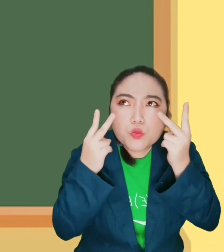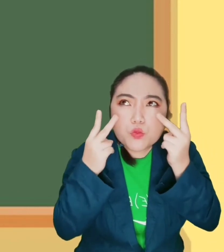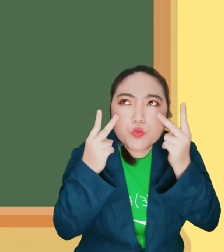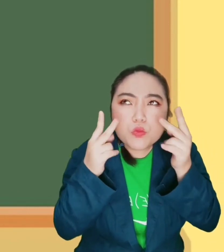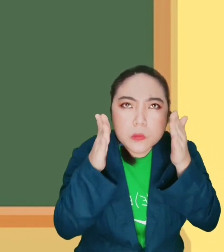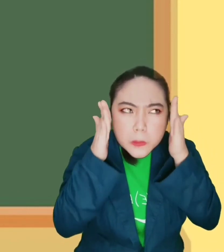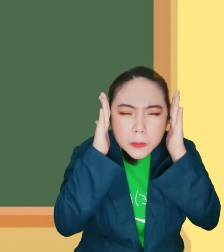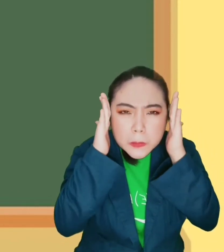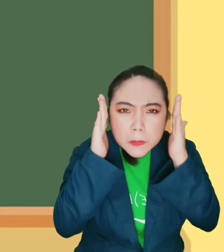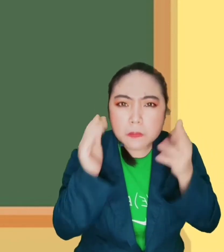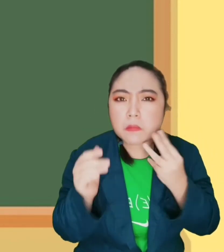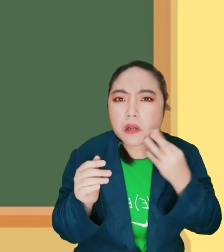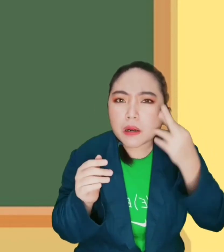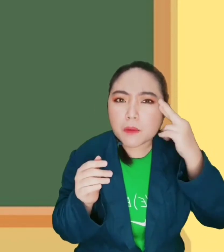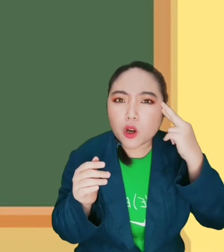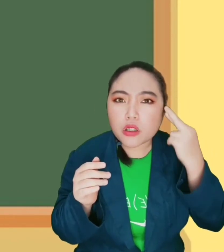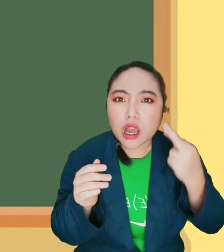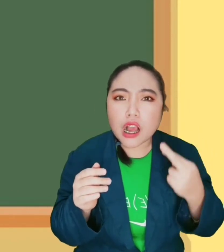you for always